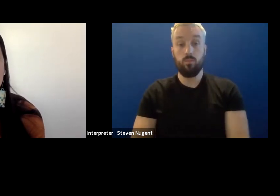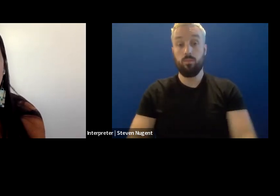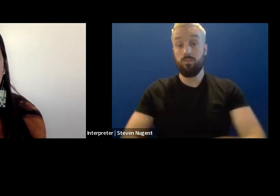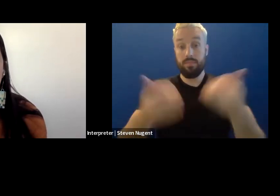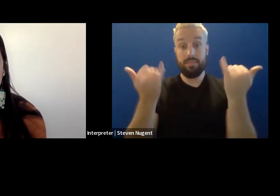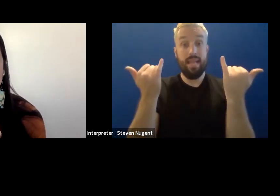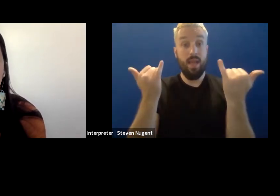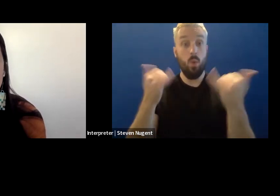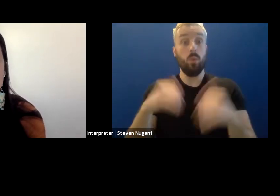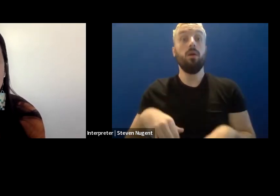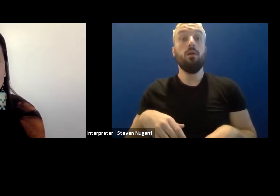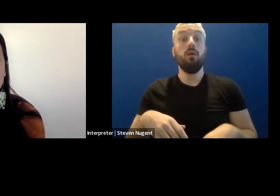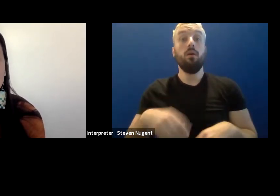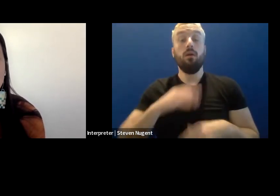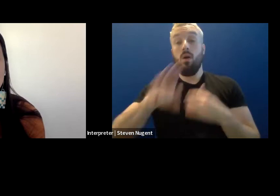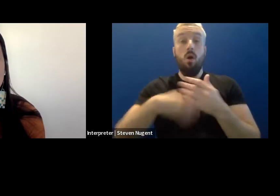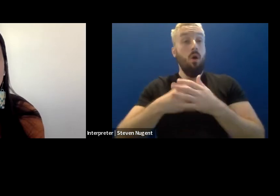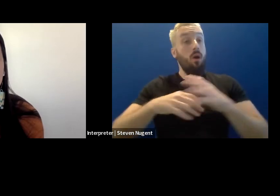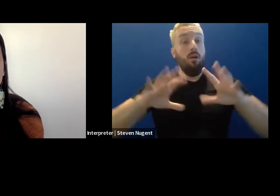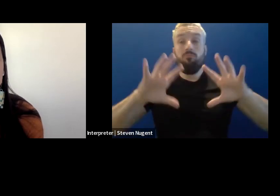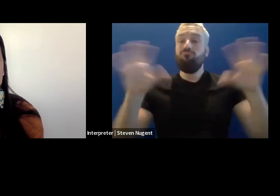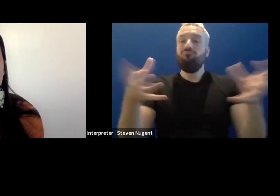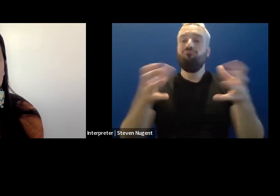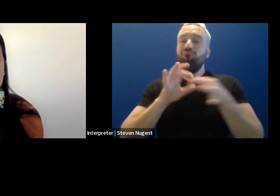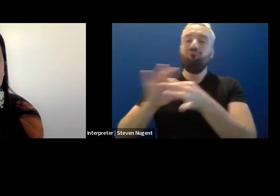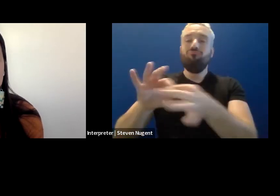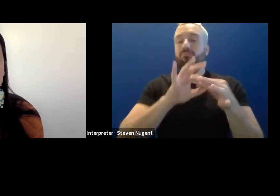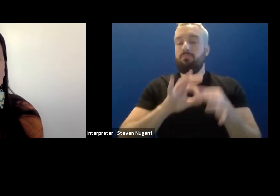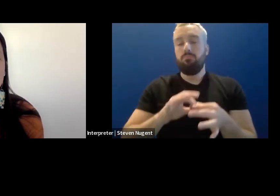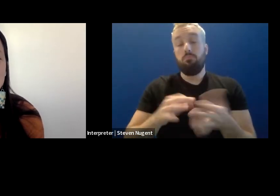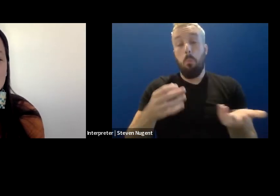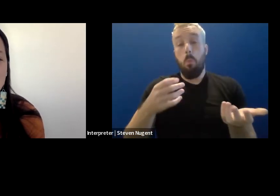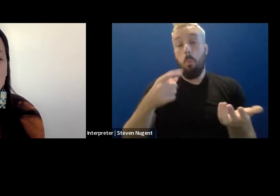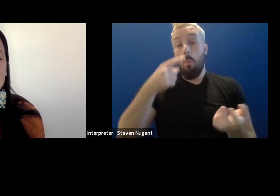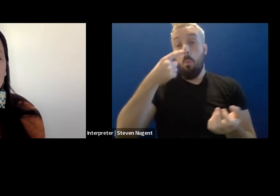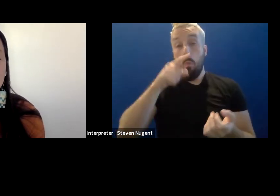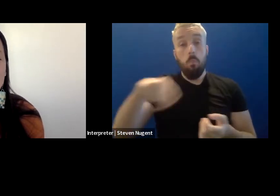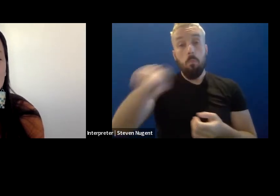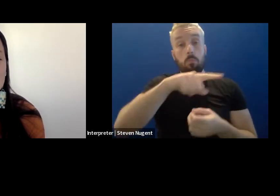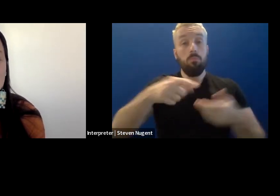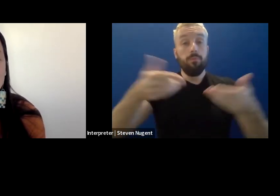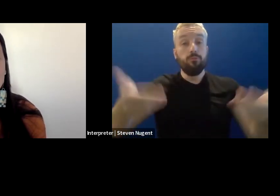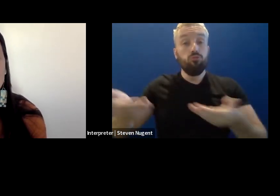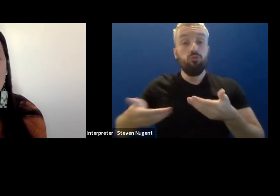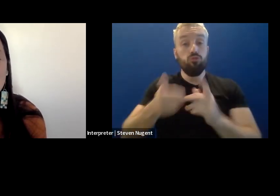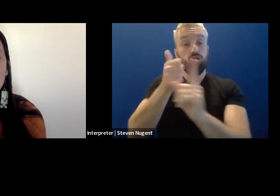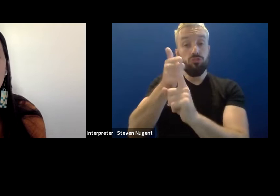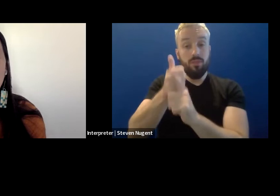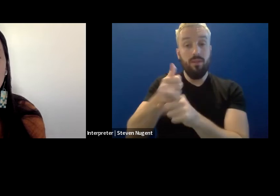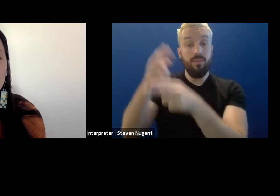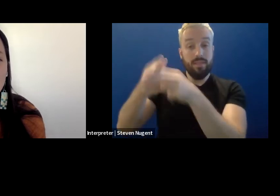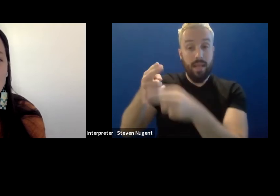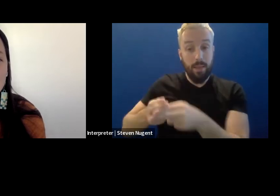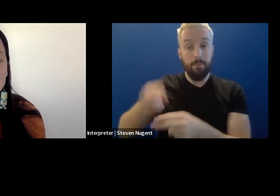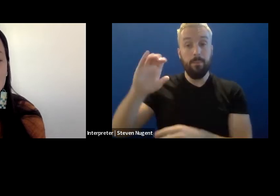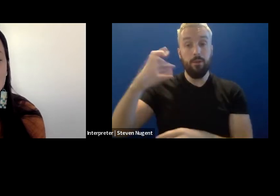Now, to bring us all together, we would love for you to introduce yourself in the chat. Please input your name